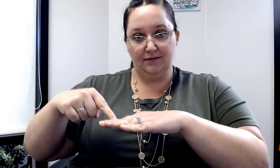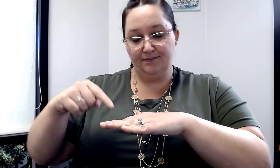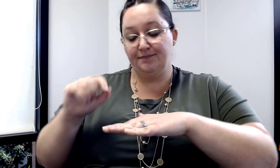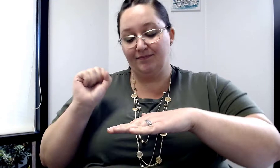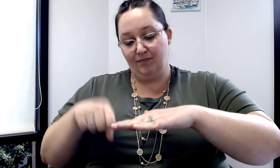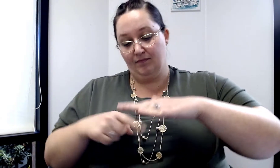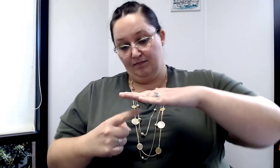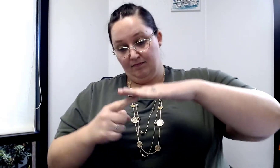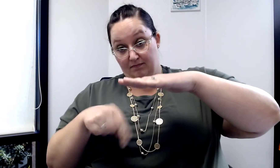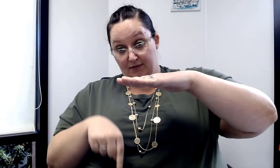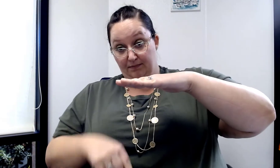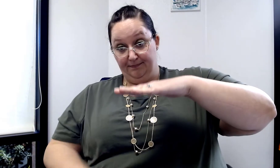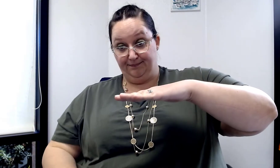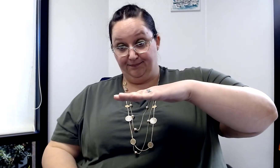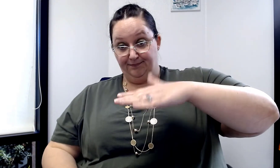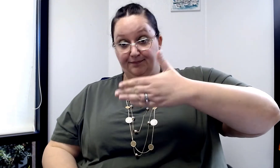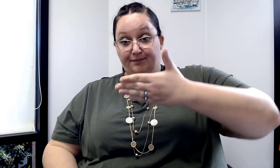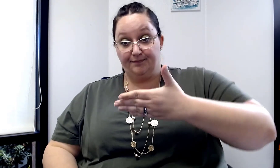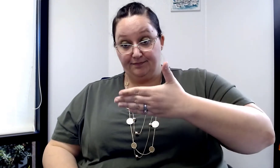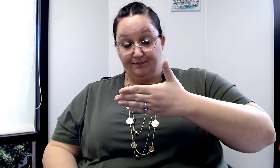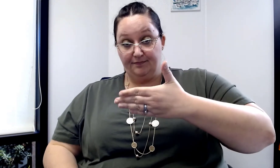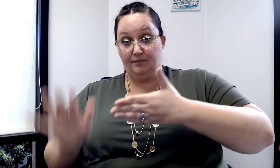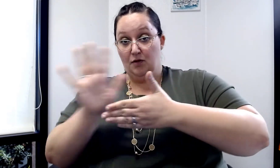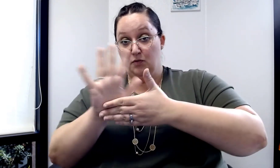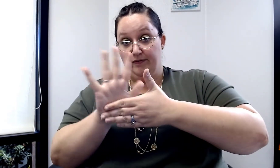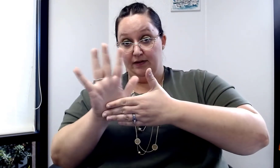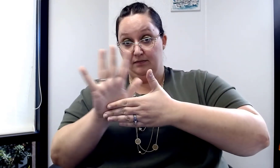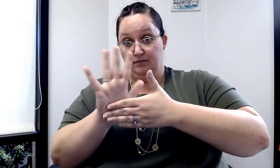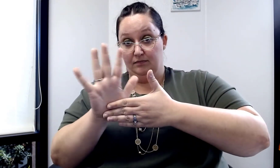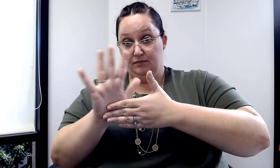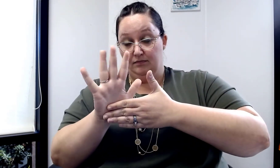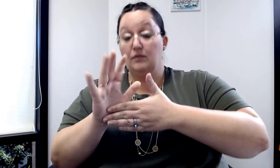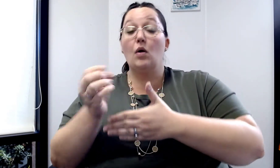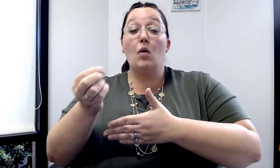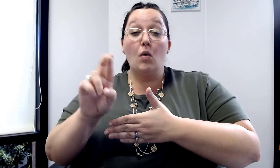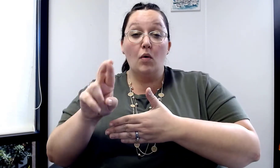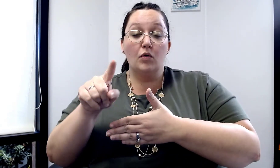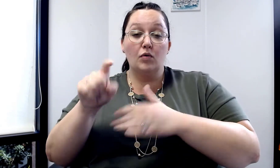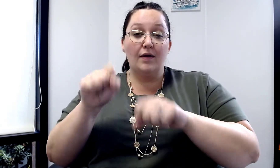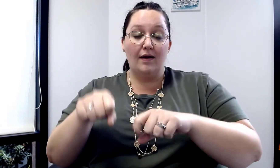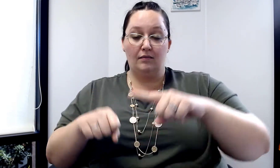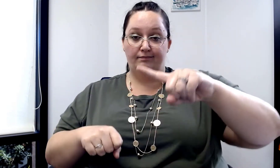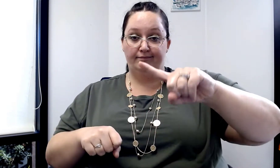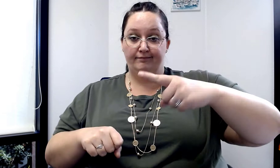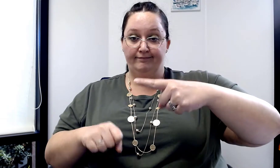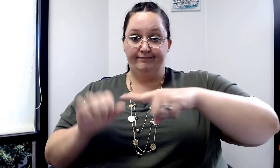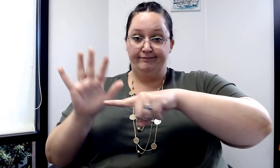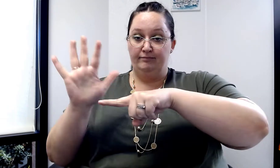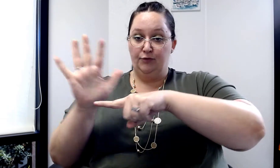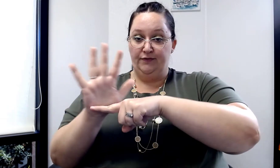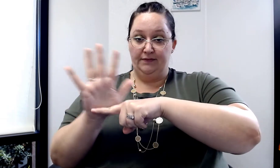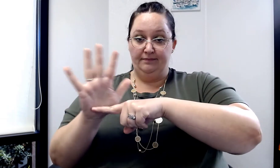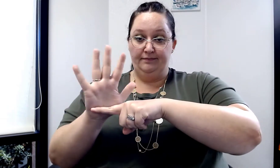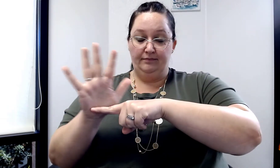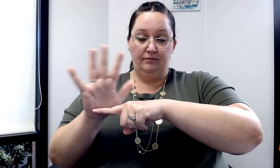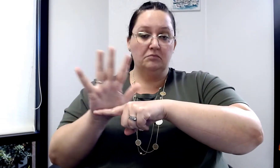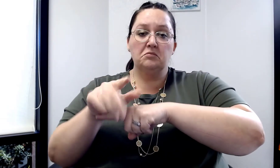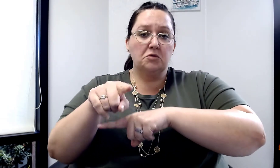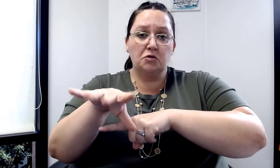Your base hand can be one of 3 directions. Open B, palm facing you, open B facing the ground, or you can have an index